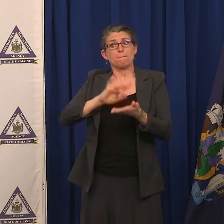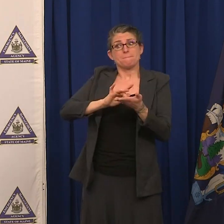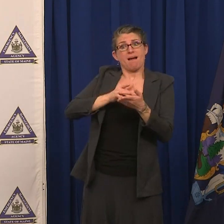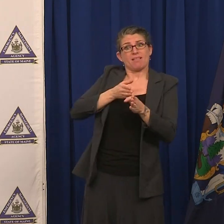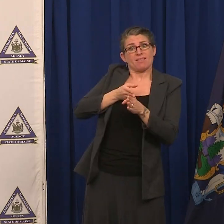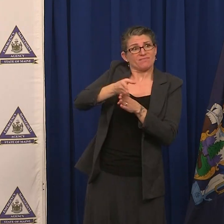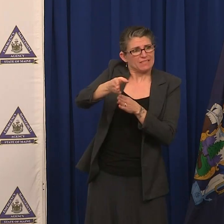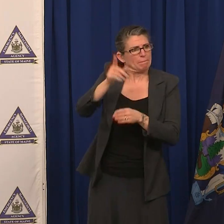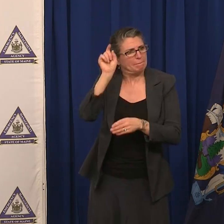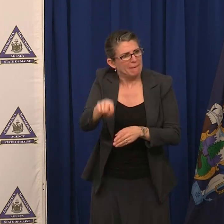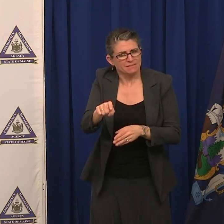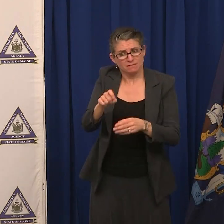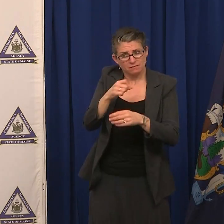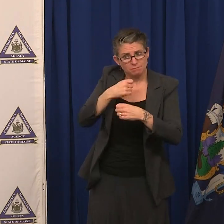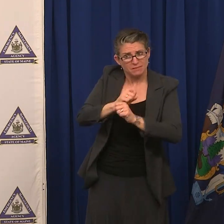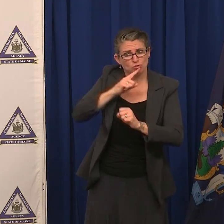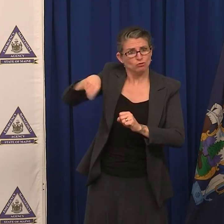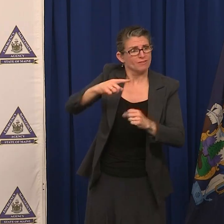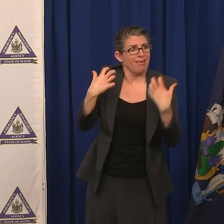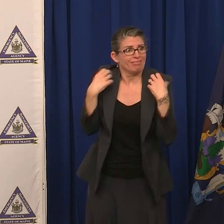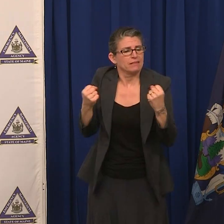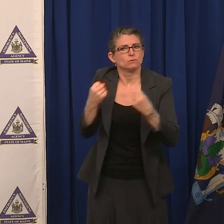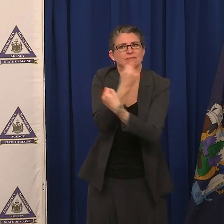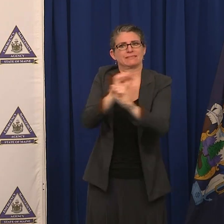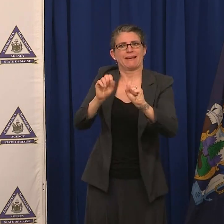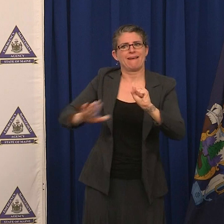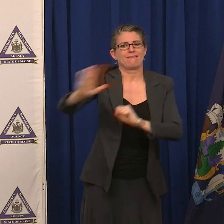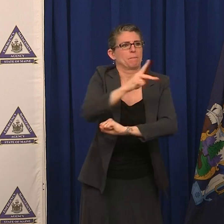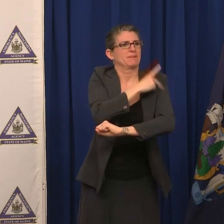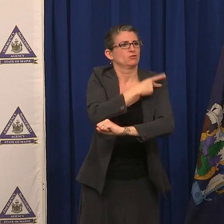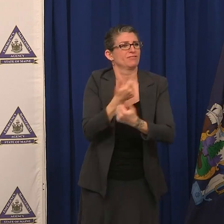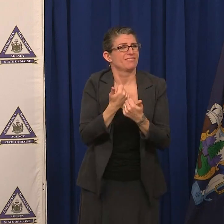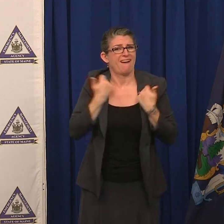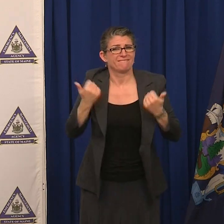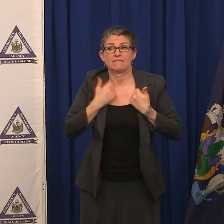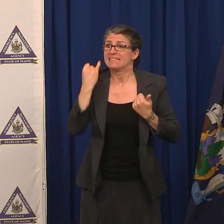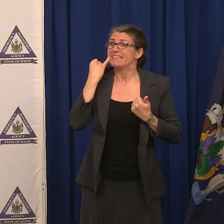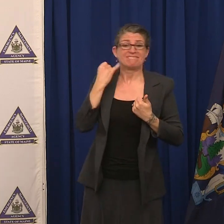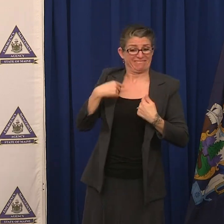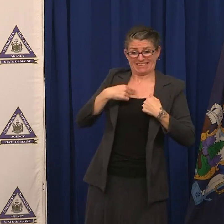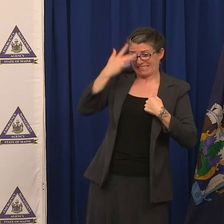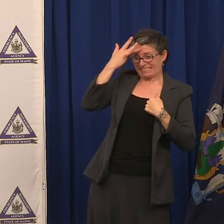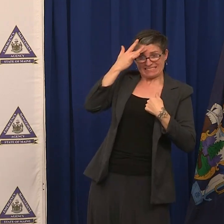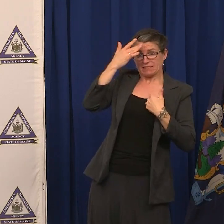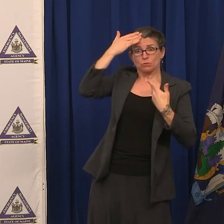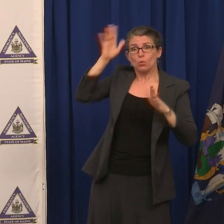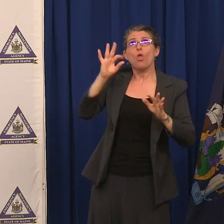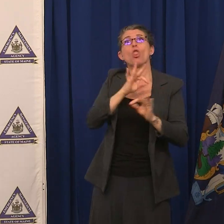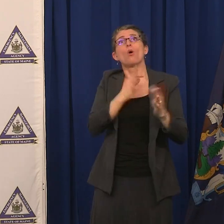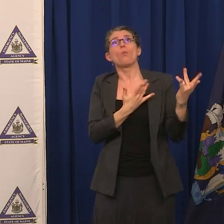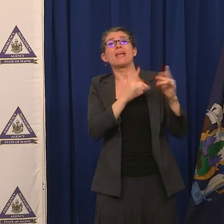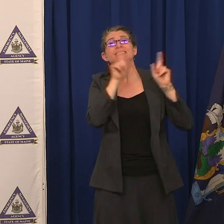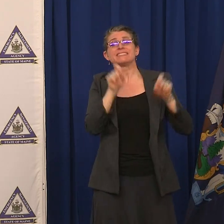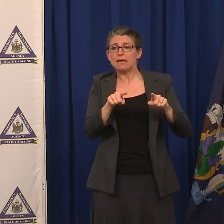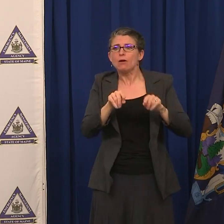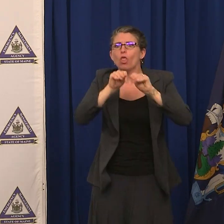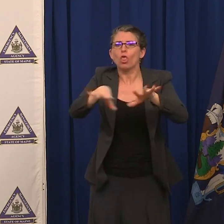that alters their care. The backlog there is up to speed. I'm going to turn next to Kara